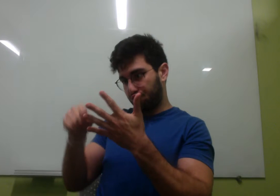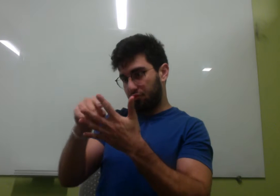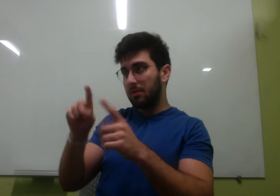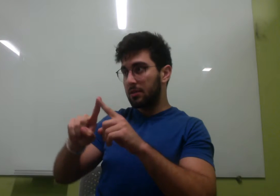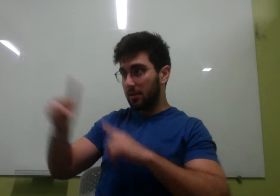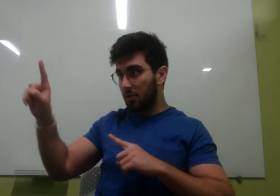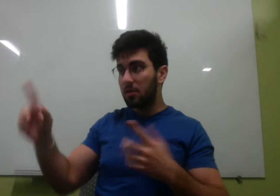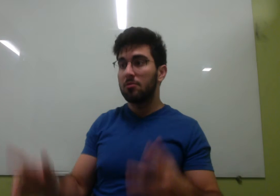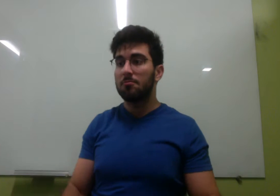liberal mammals.